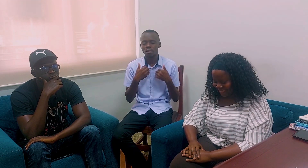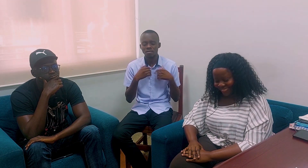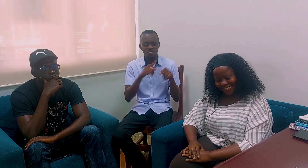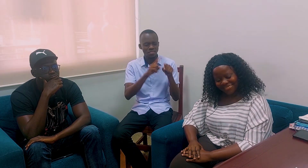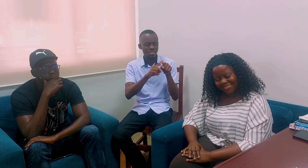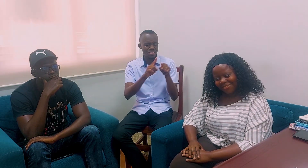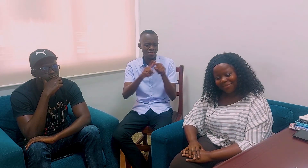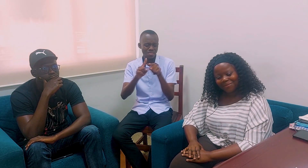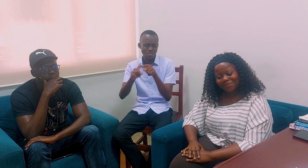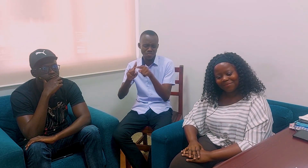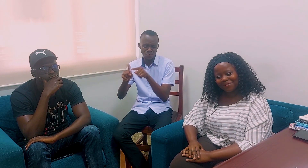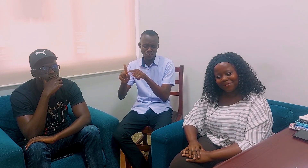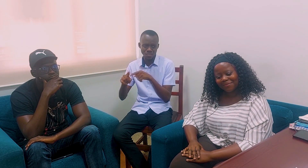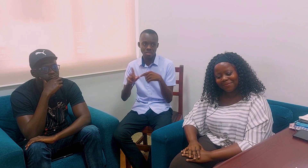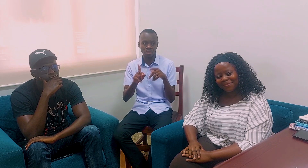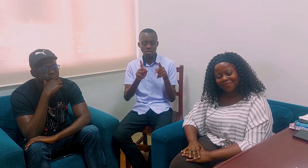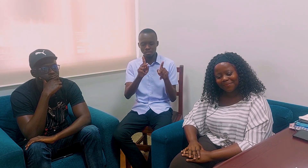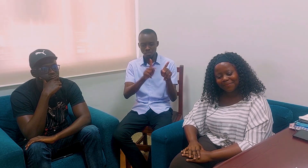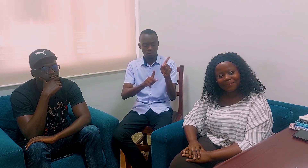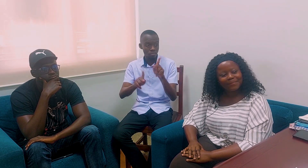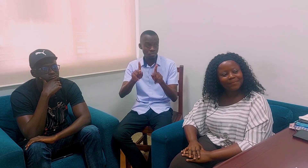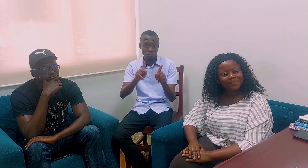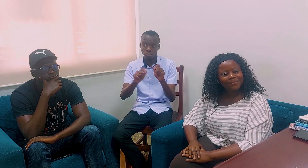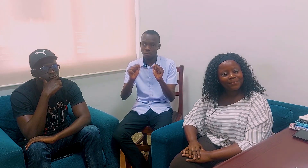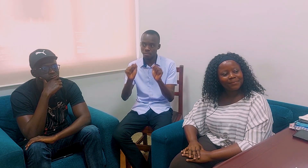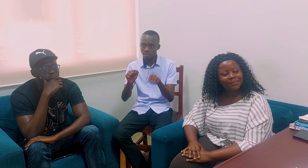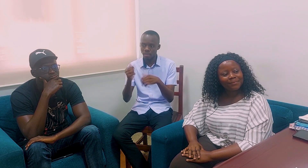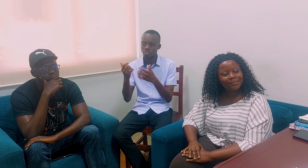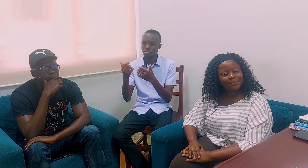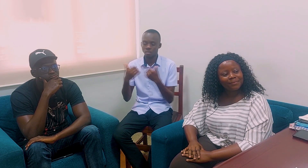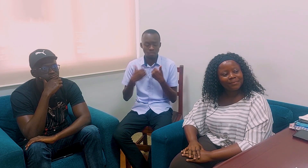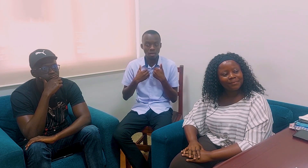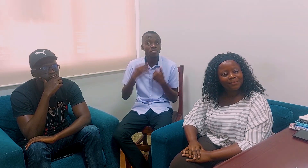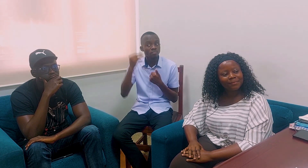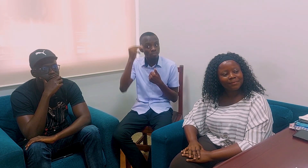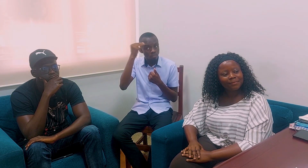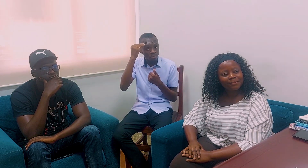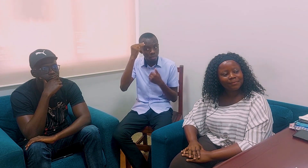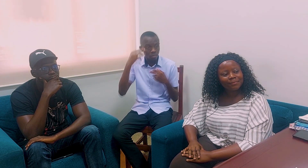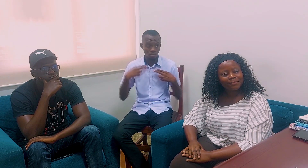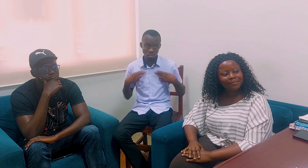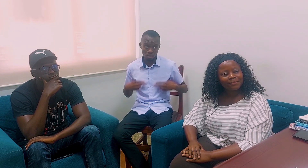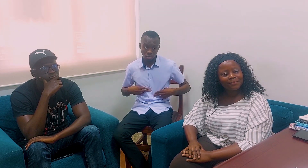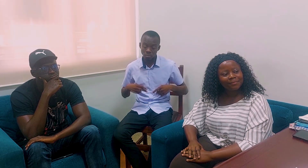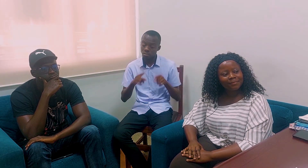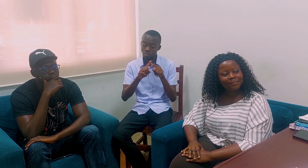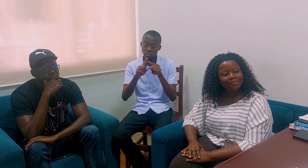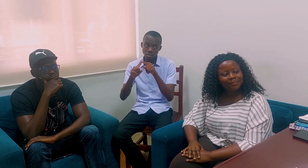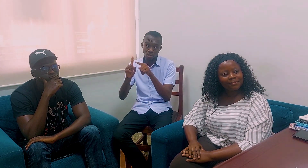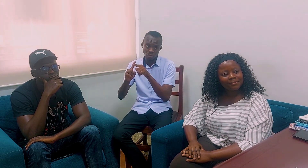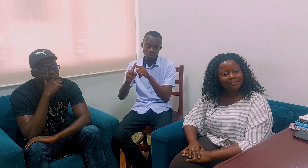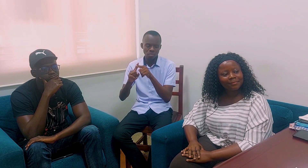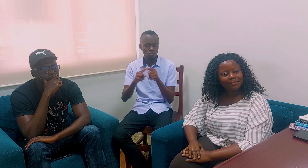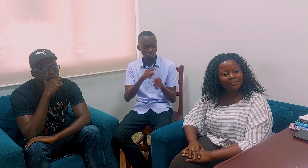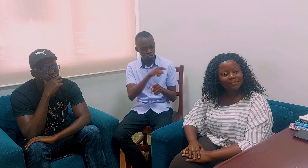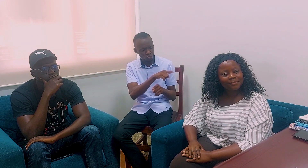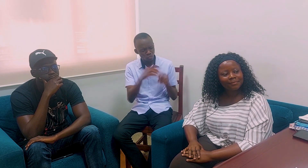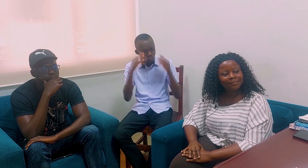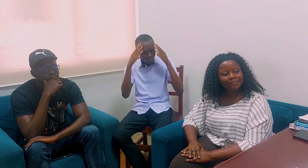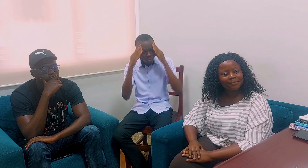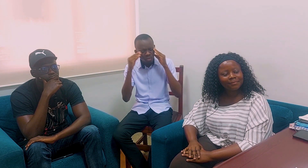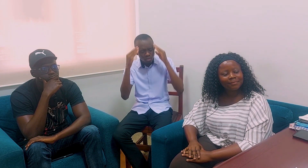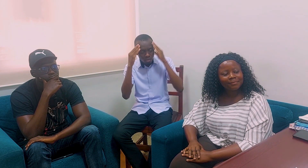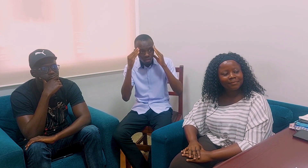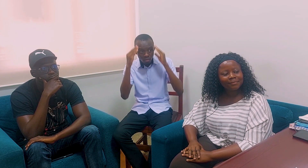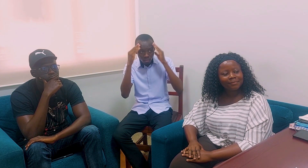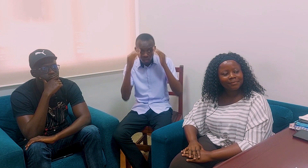lack of a better word, that can be affected by mental health conditions. So, from your experiences, is there